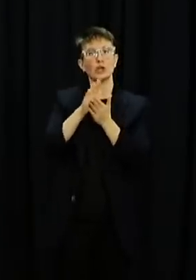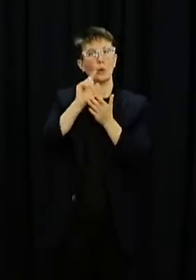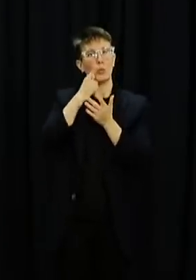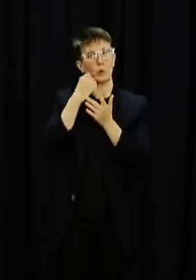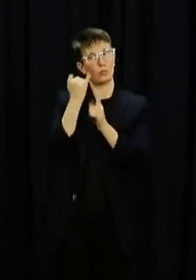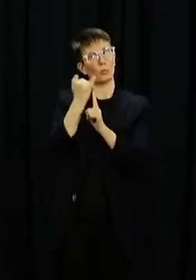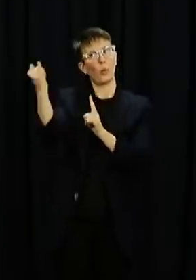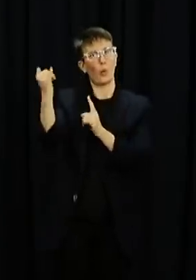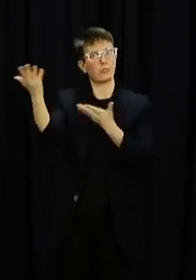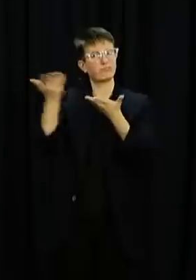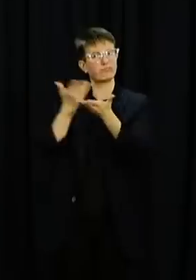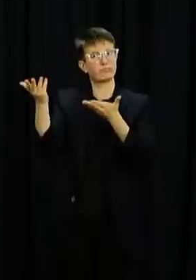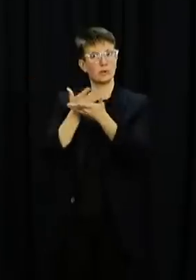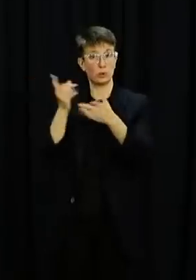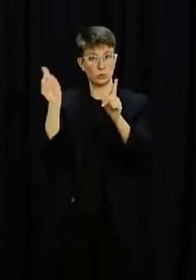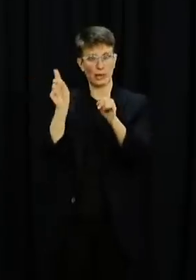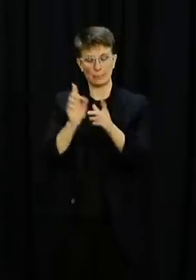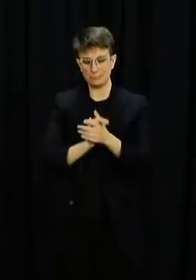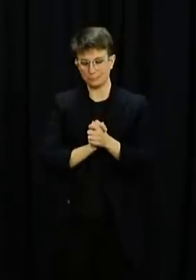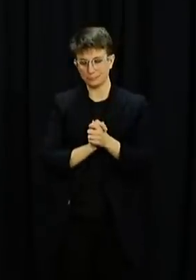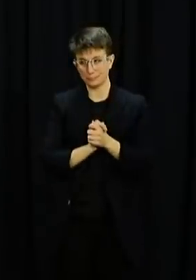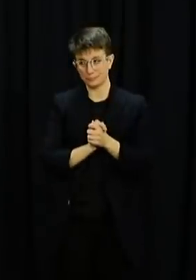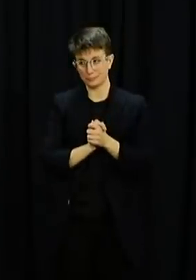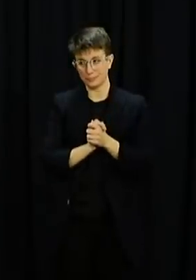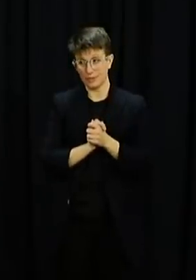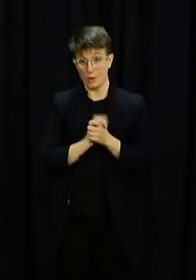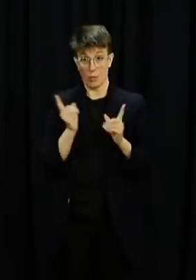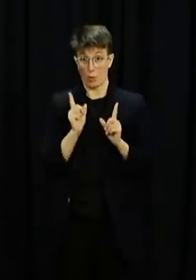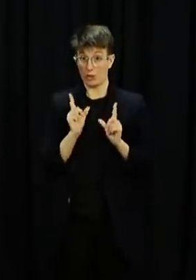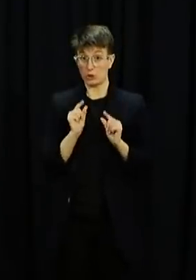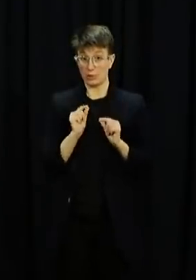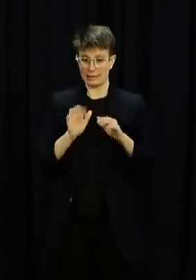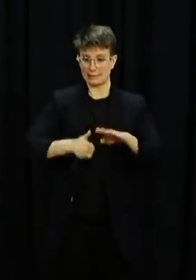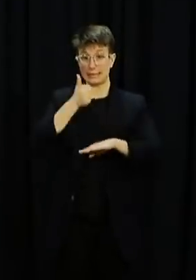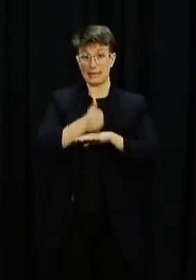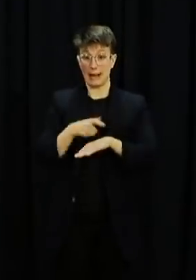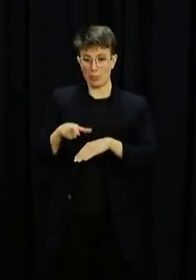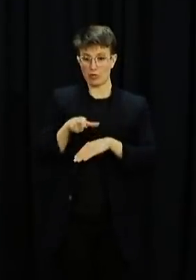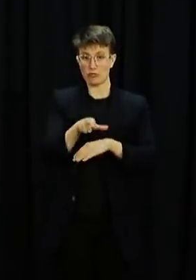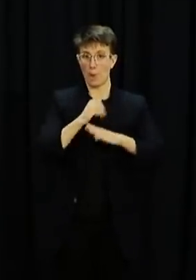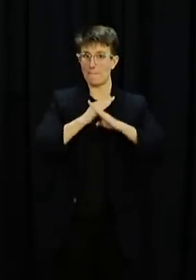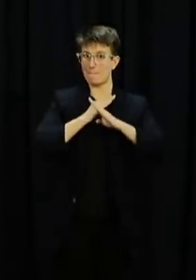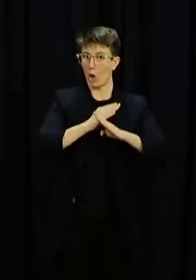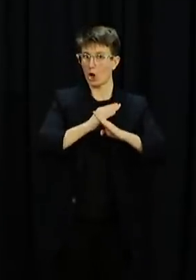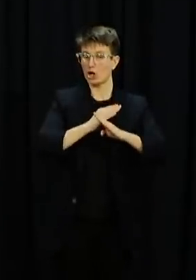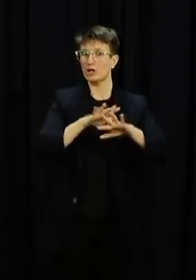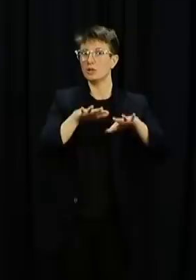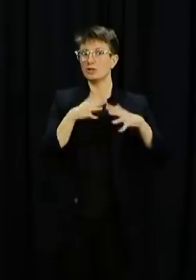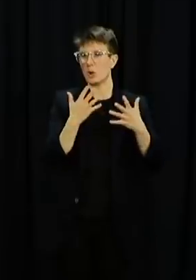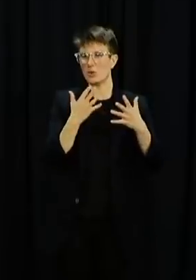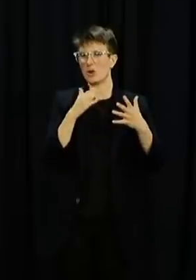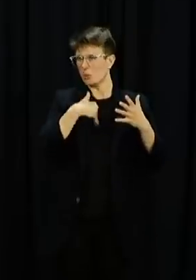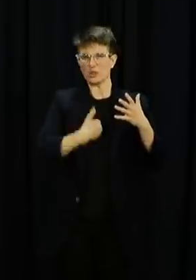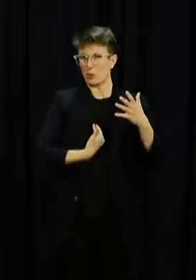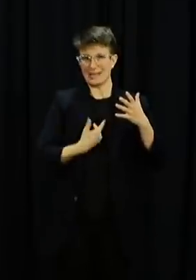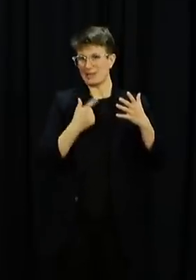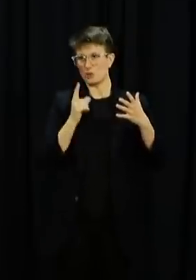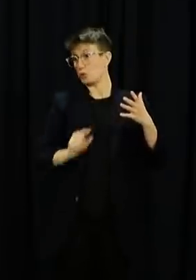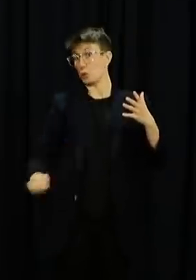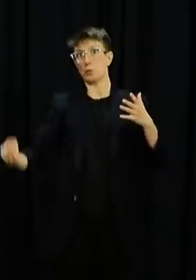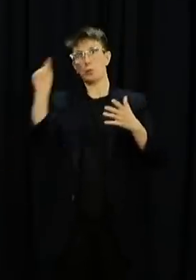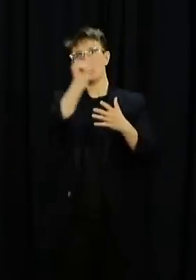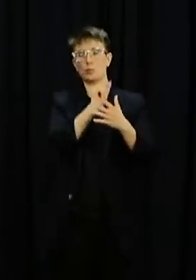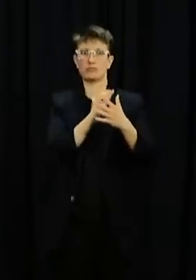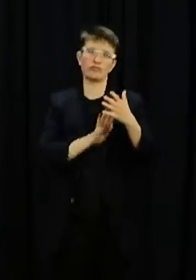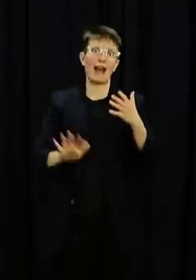today. What we're doing is putting in these roadblocks so that it's not necessary elsewhere, but I do understand we need to give